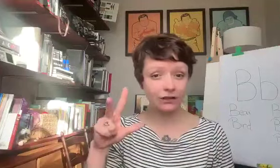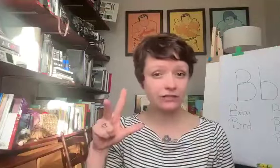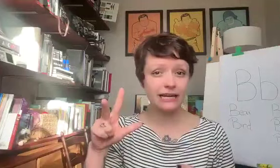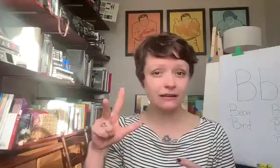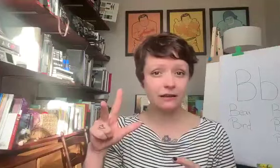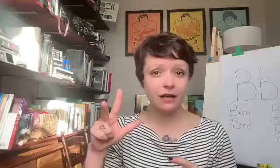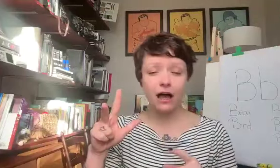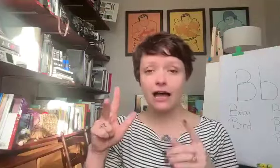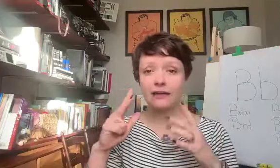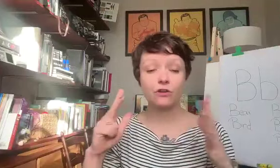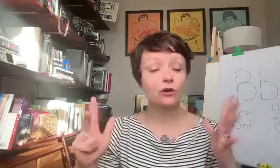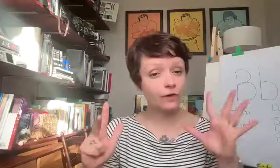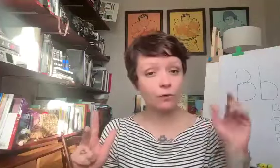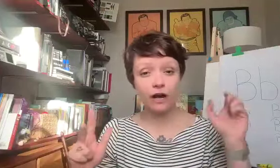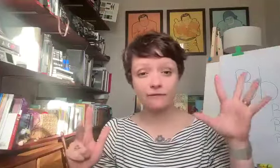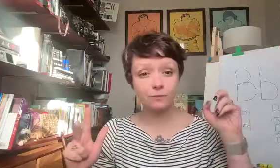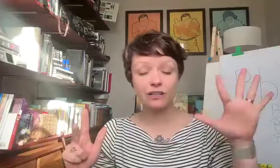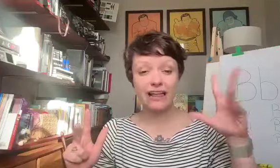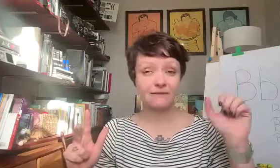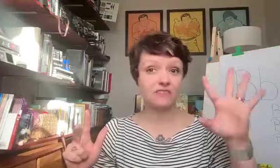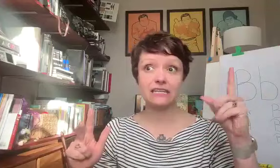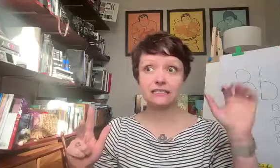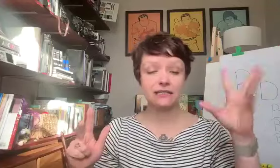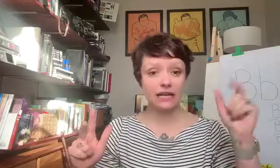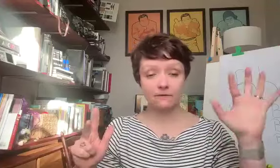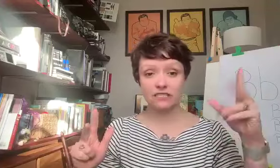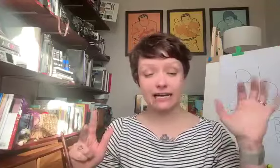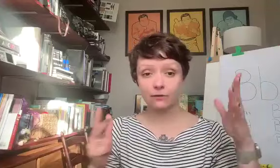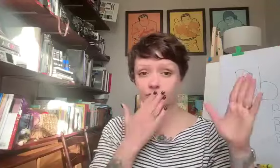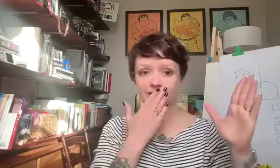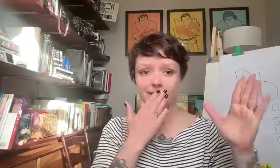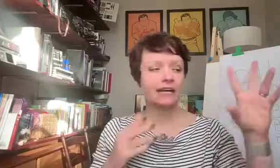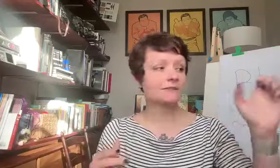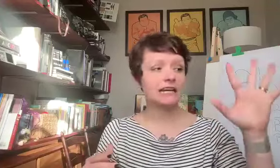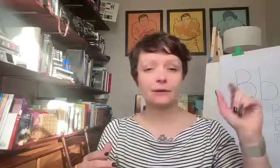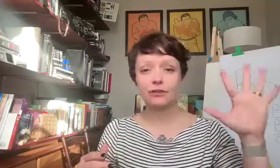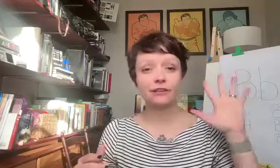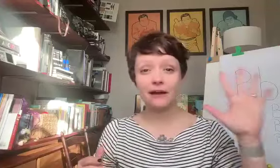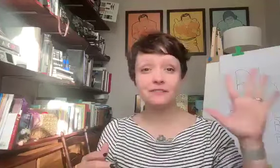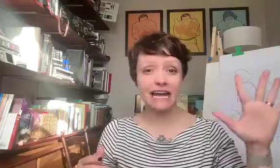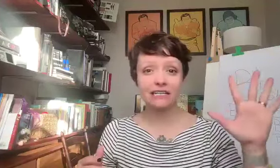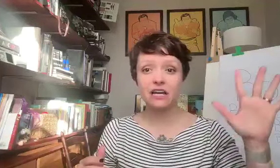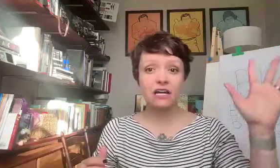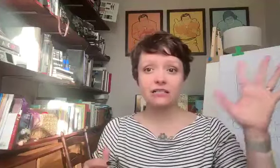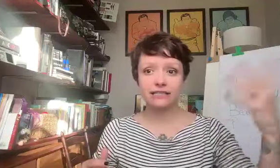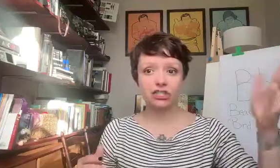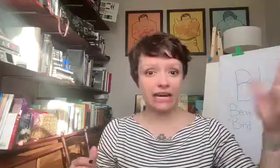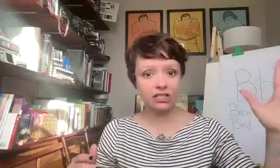it looks like. If you feel more comfortable, and if this, if signing, excuse me, if signing with your left hand doesn't change